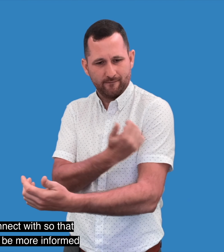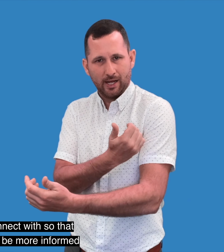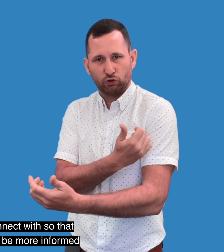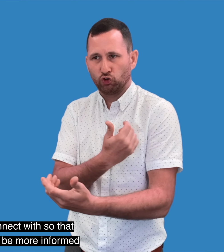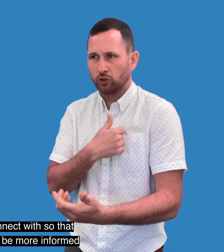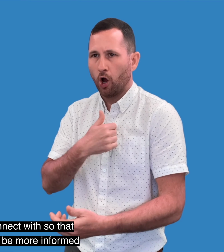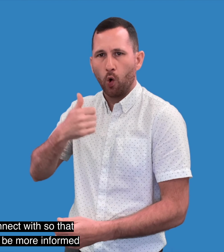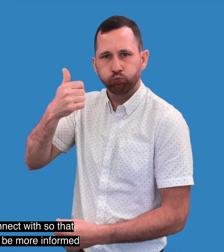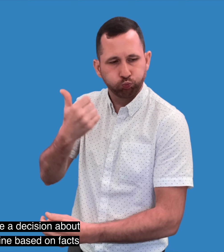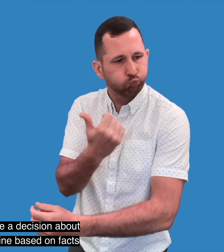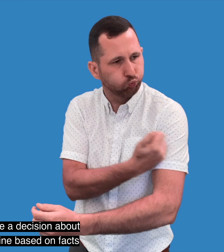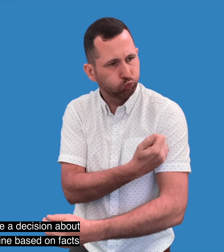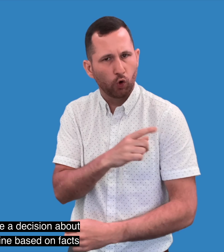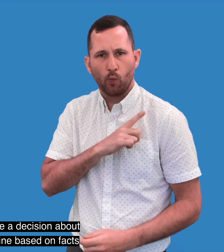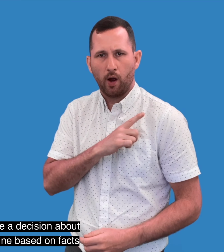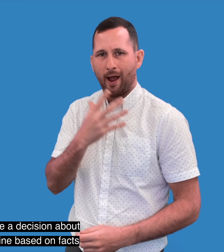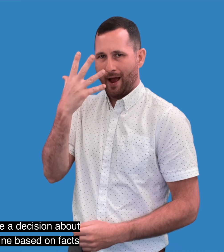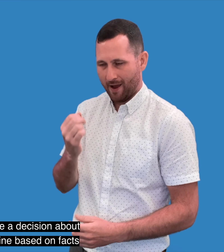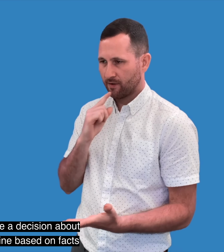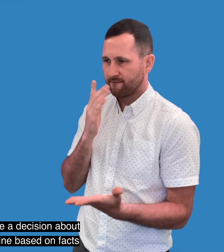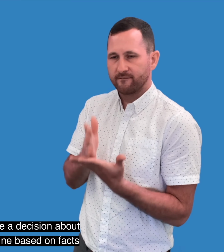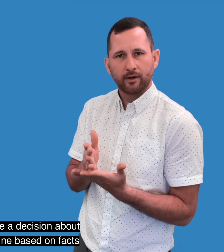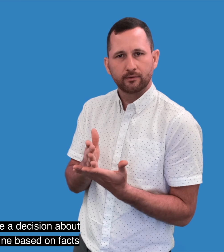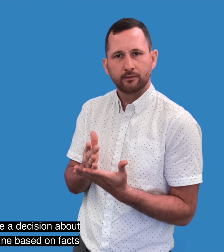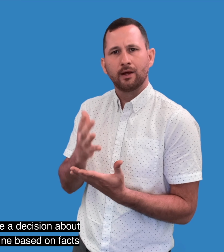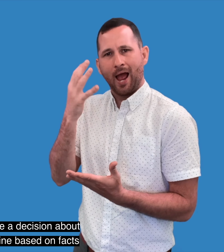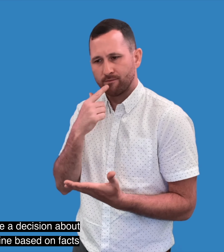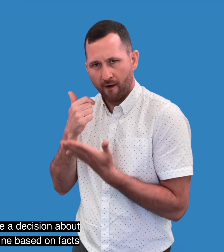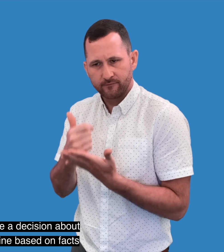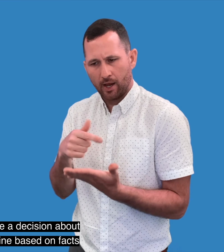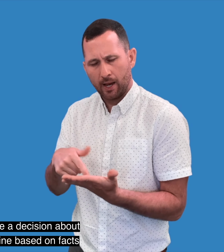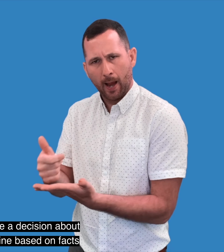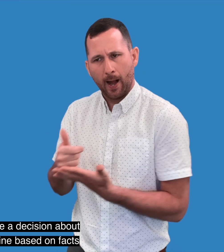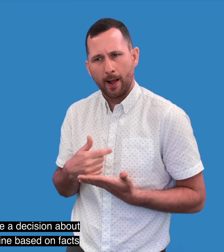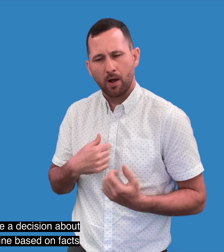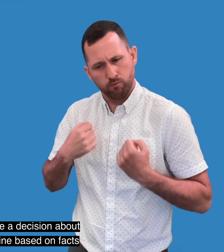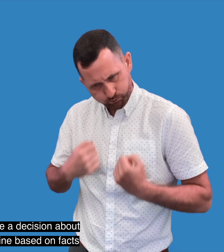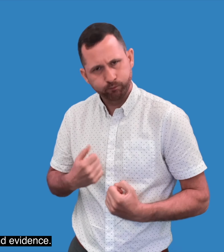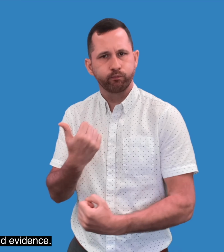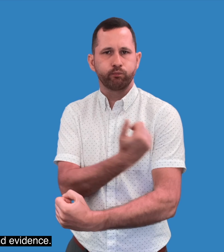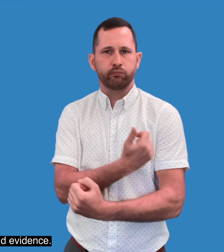informed and make a decision about the vaccine based on facts and